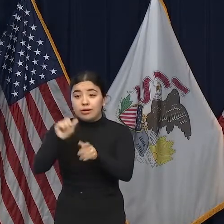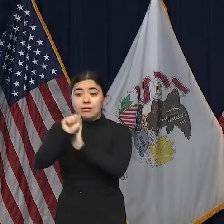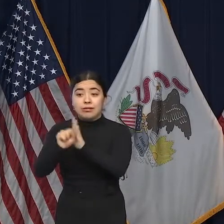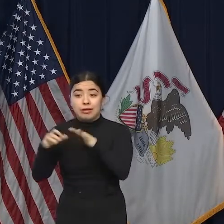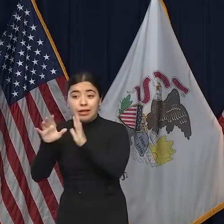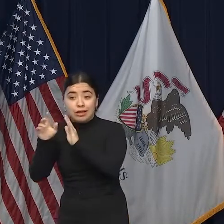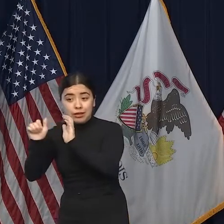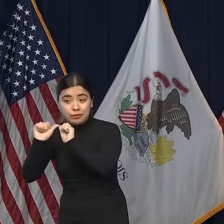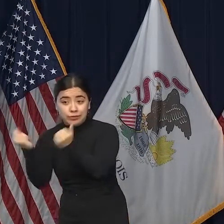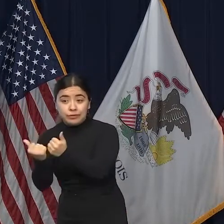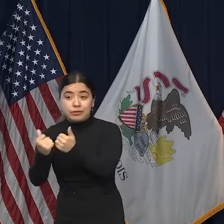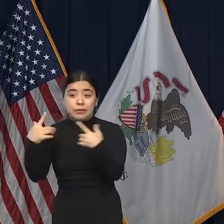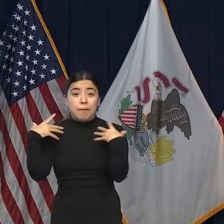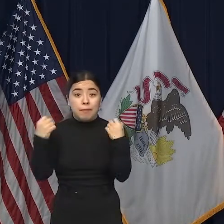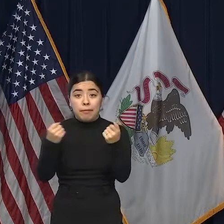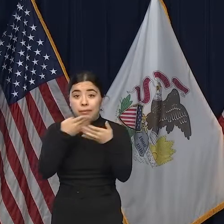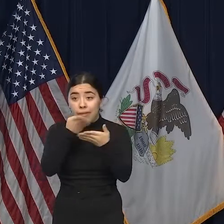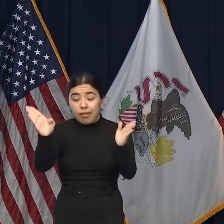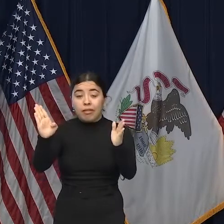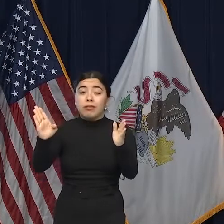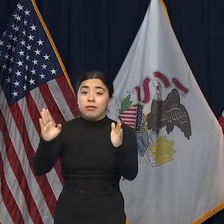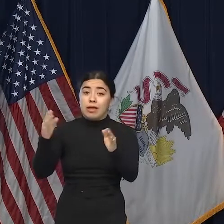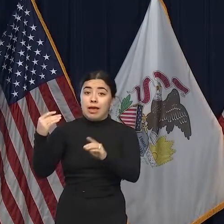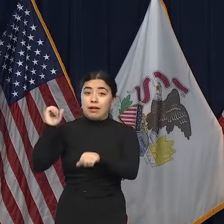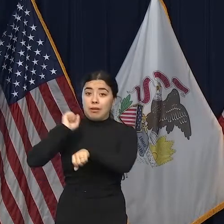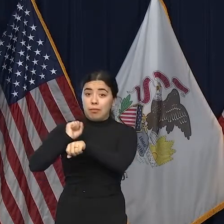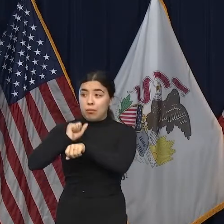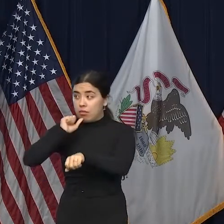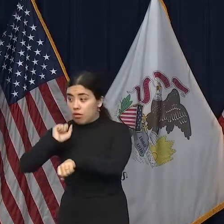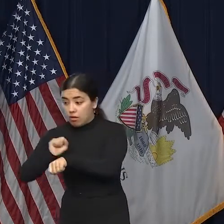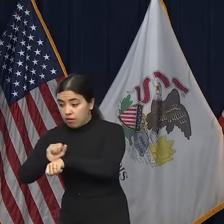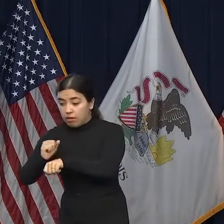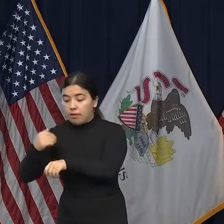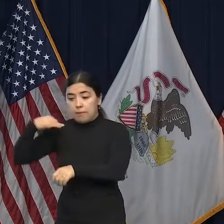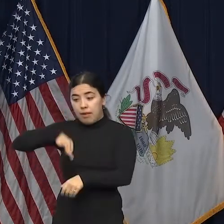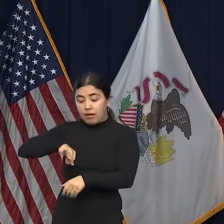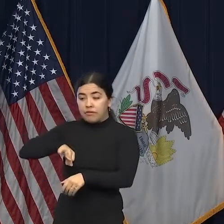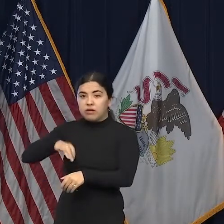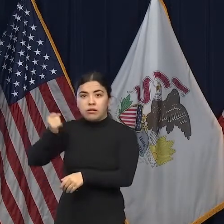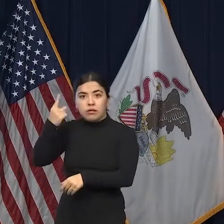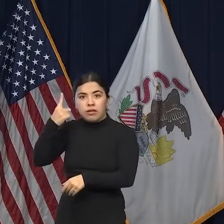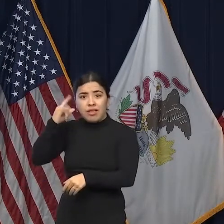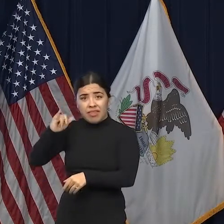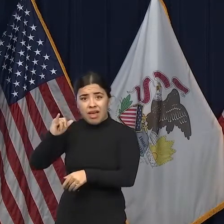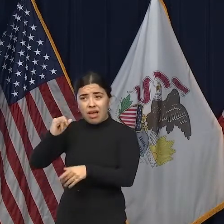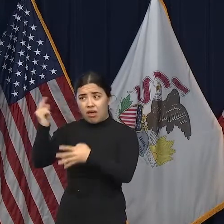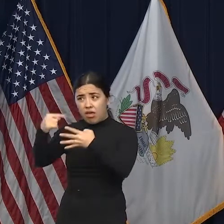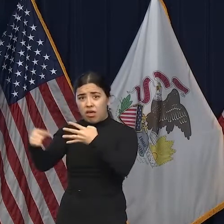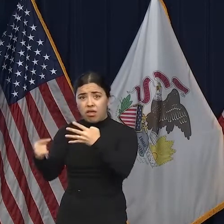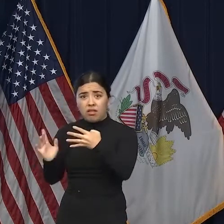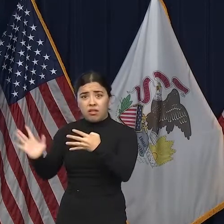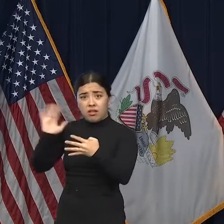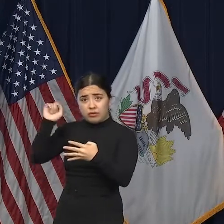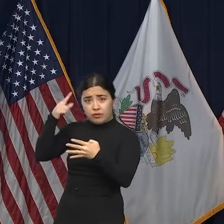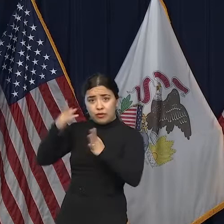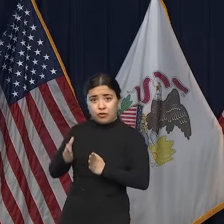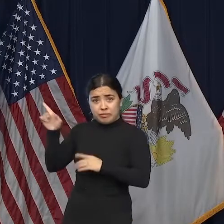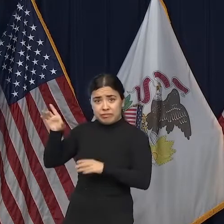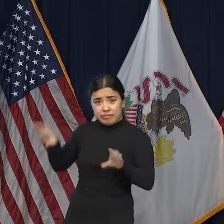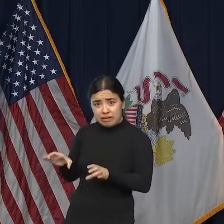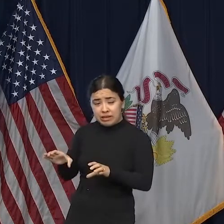public health and unemployment benefits, all while adding billions of dollars of debt onto our bill